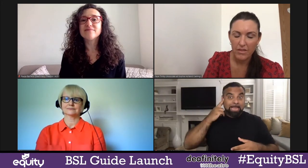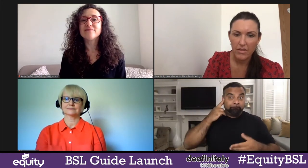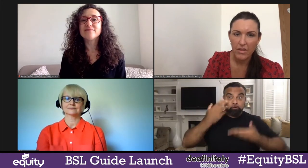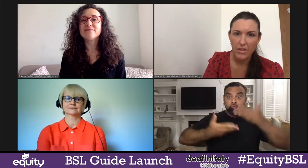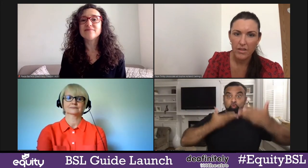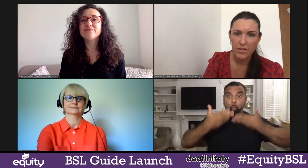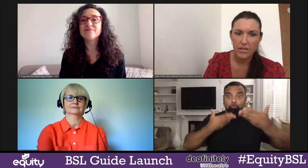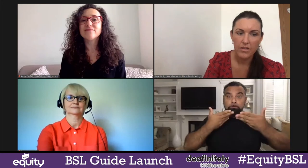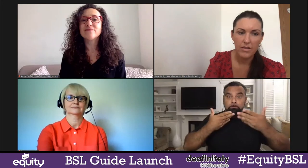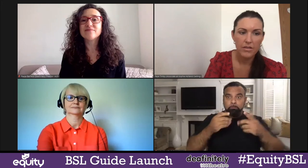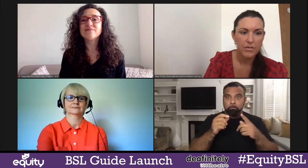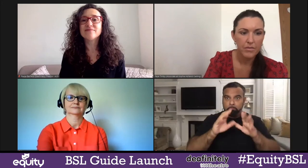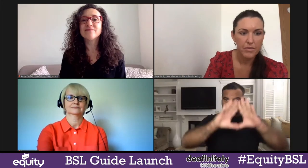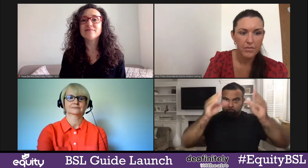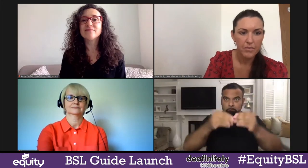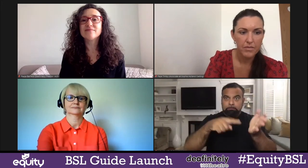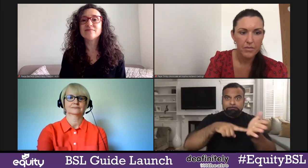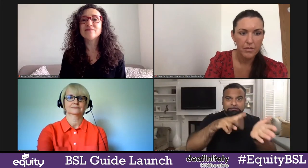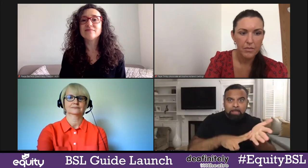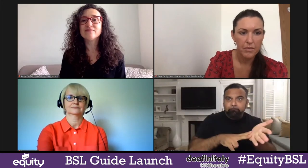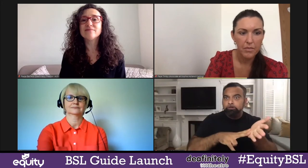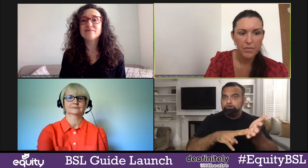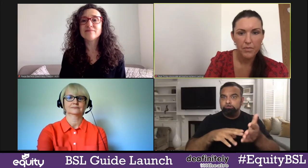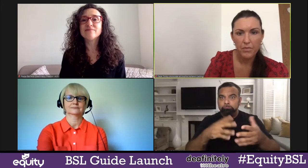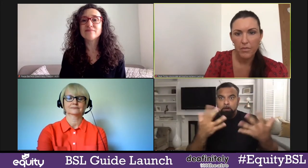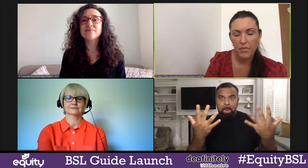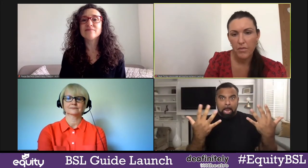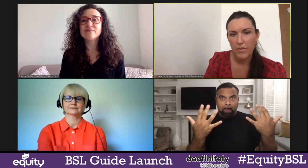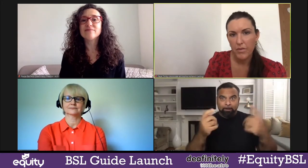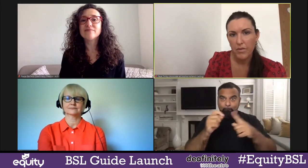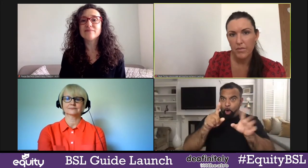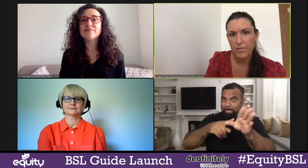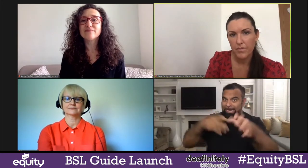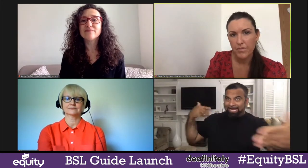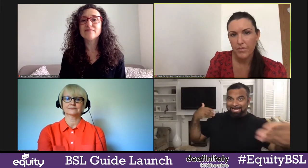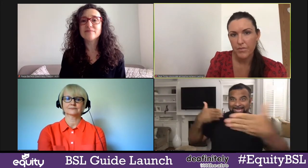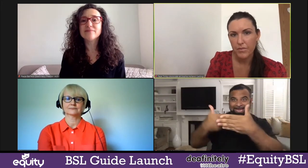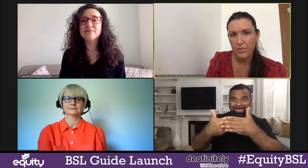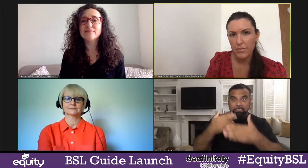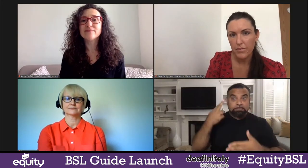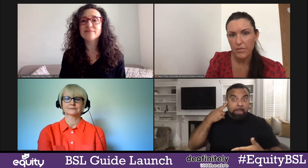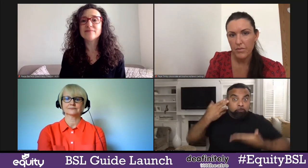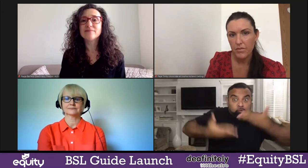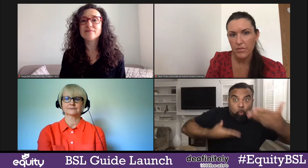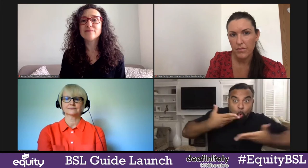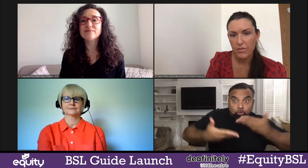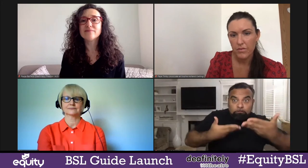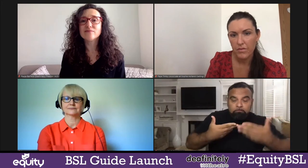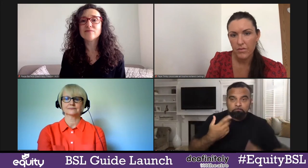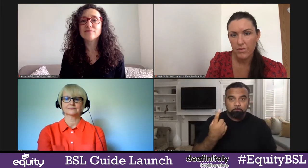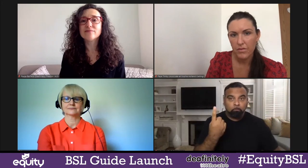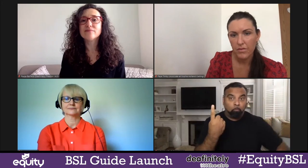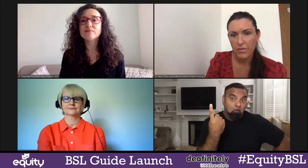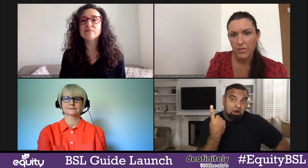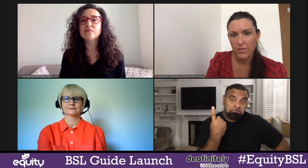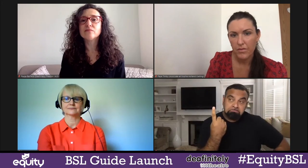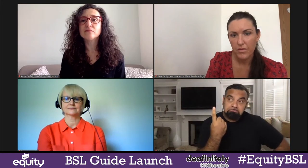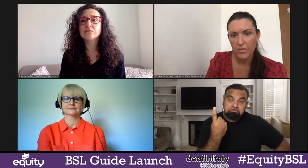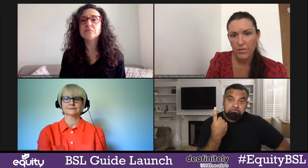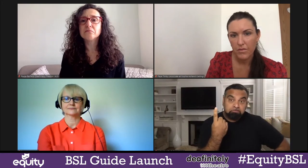really, because I think, you know, seeing deaf stories on TV, how many are there in a